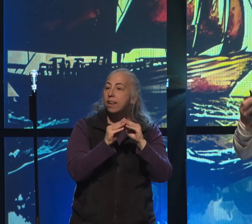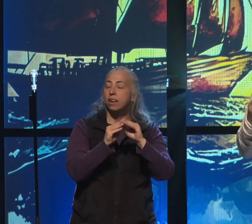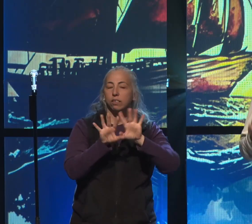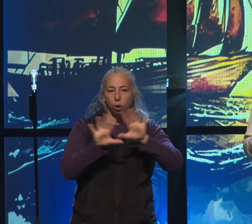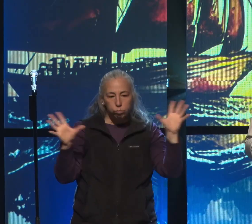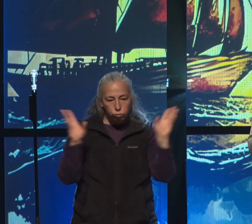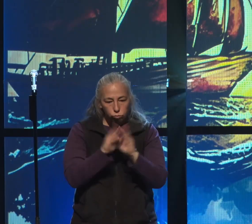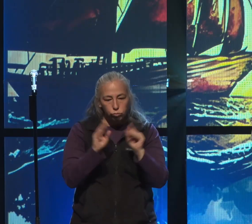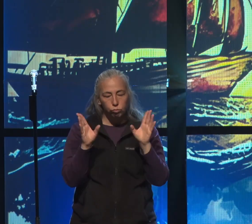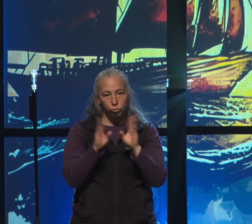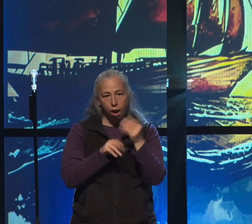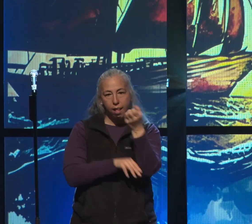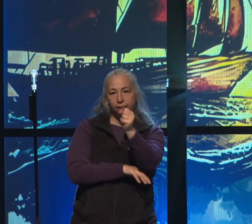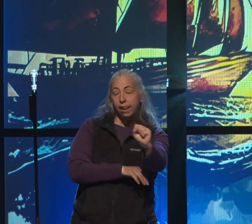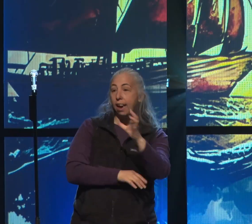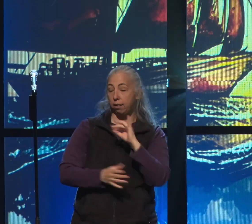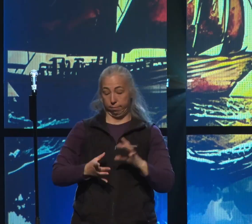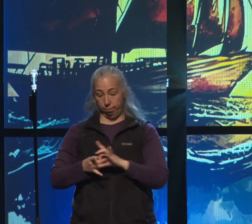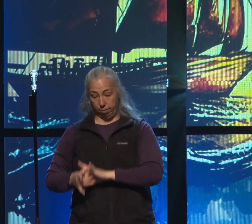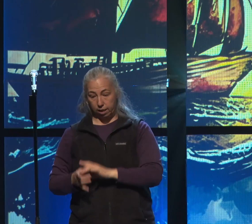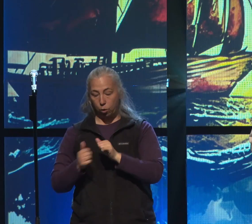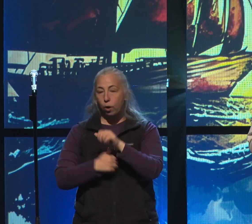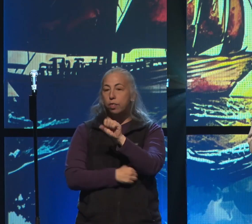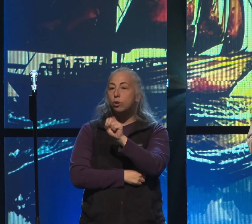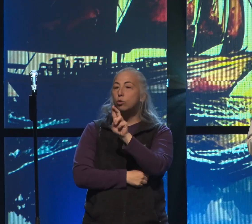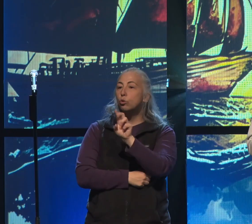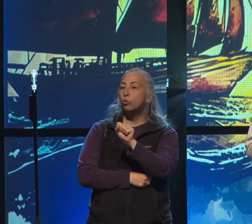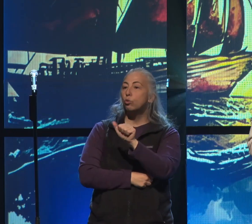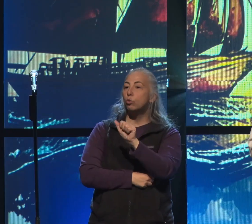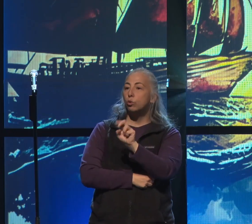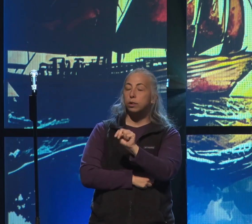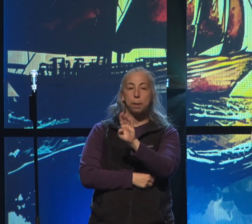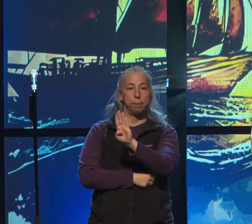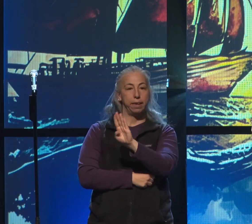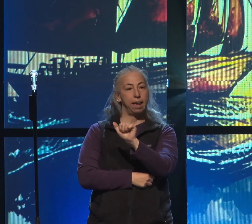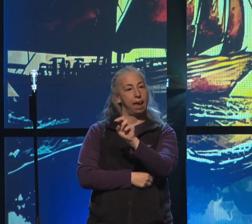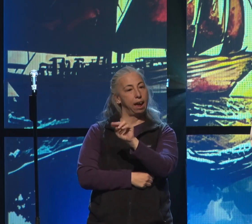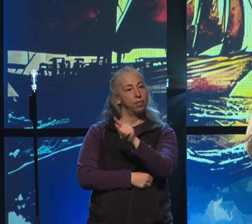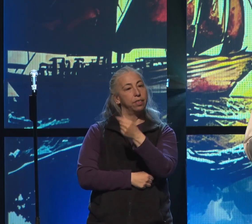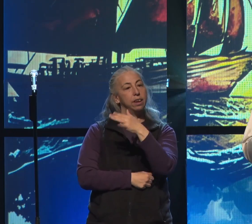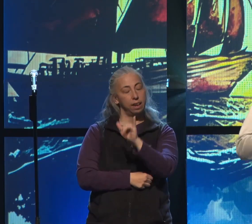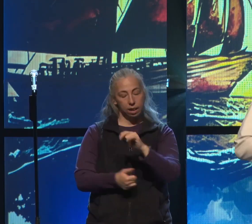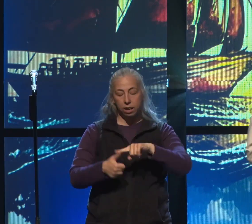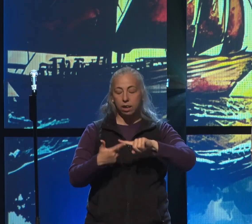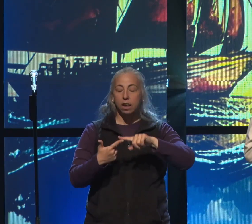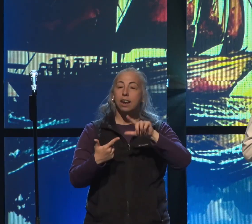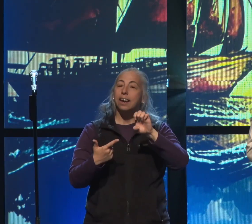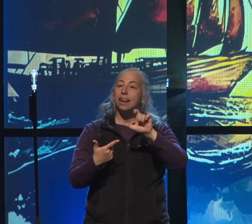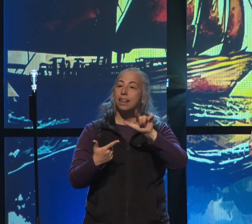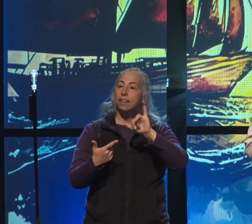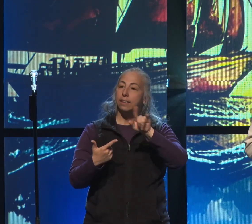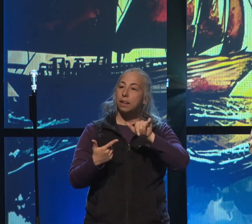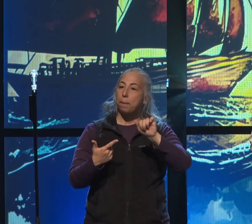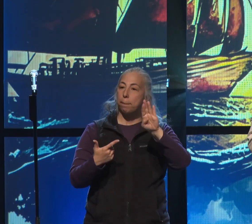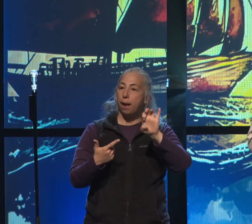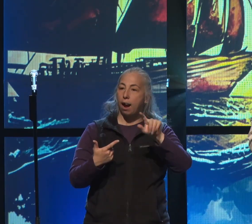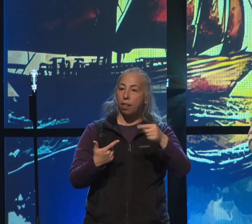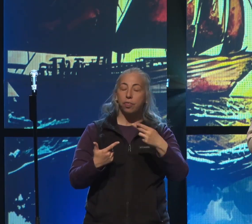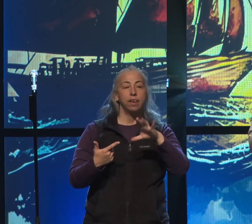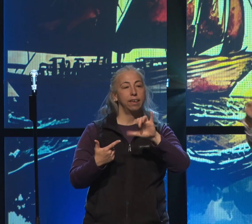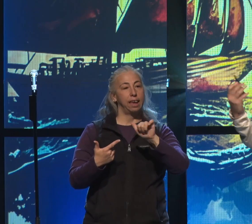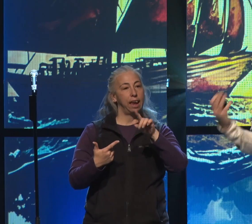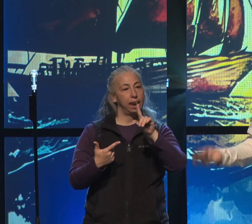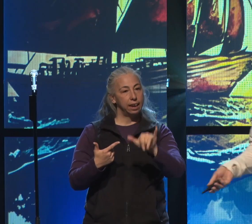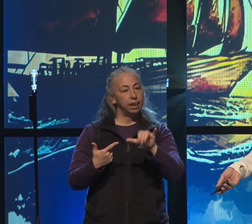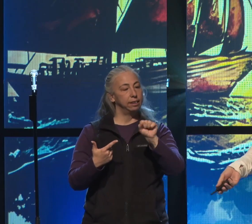leaders in that movement, including Susan B. Anthony and Elizabeth Cady Stanton, if you're familiar with those names in the women's suffrage movement. She